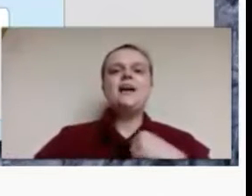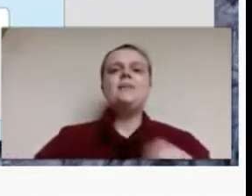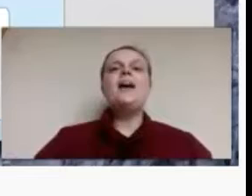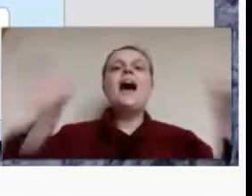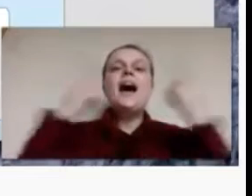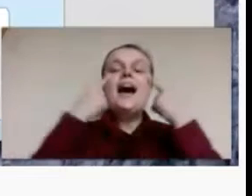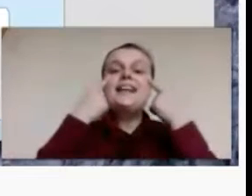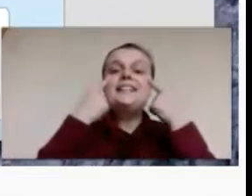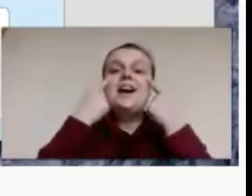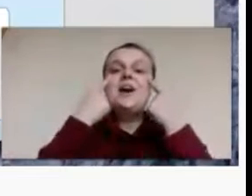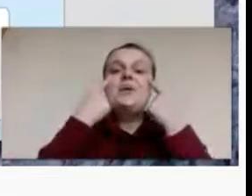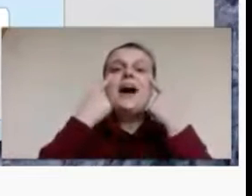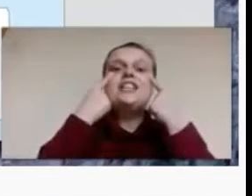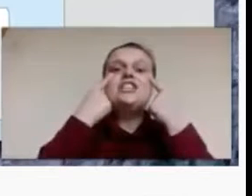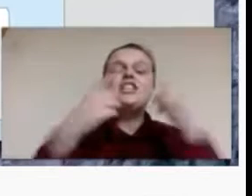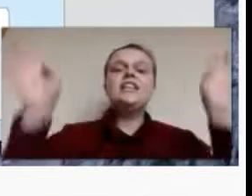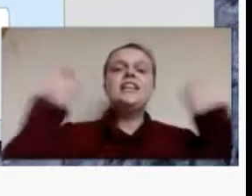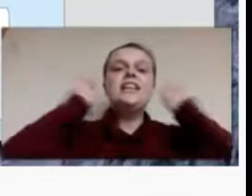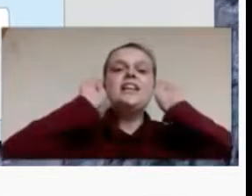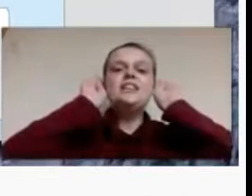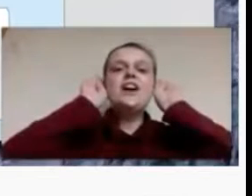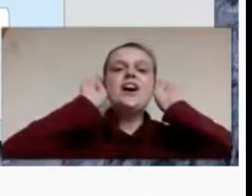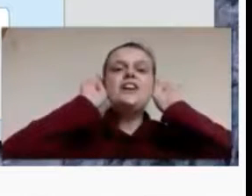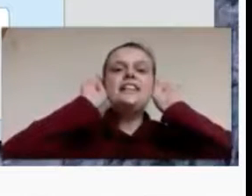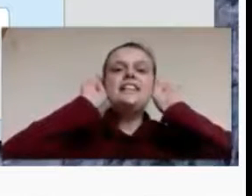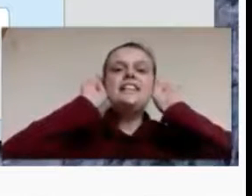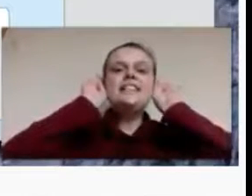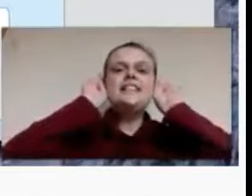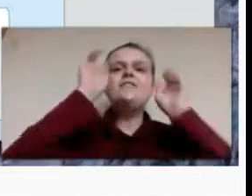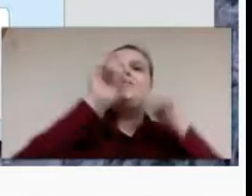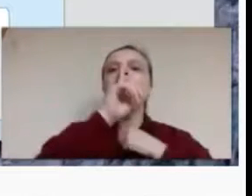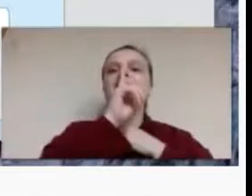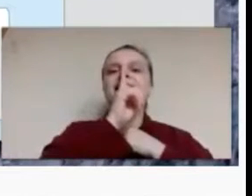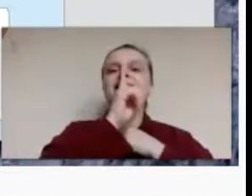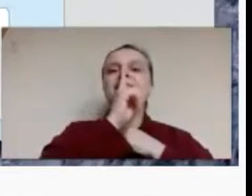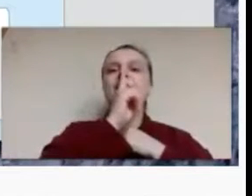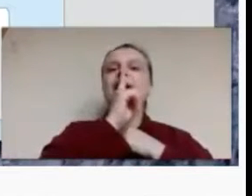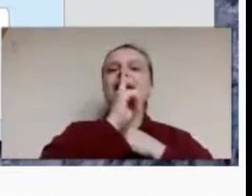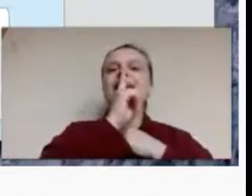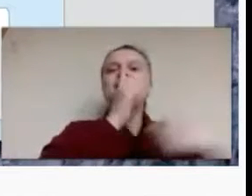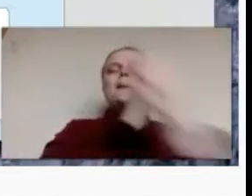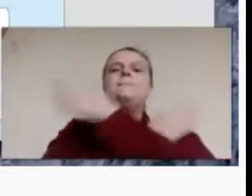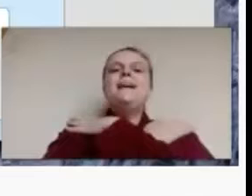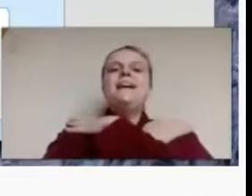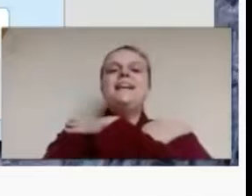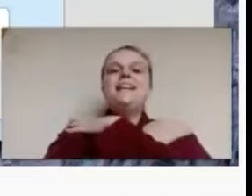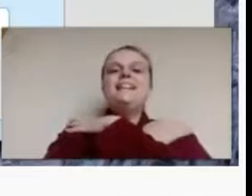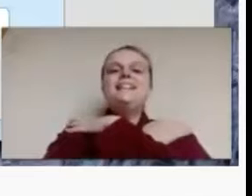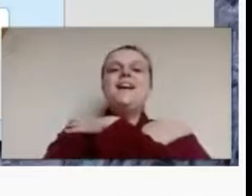time. Eyes are watching, ears are listening, voices quiet, bodies